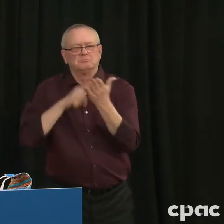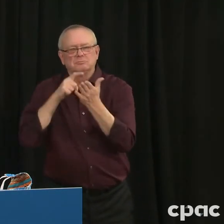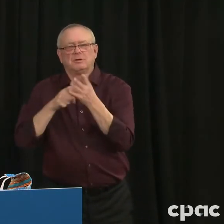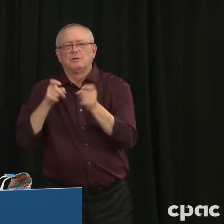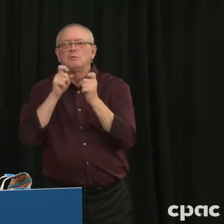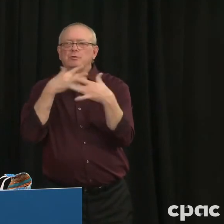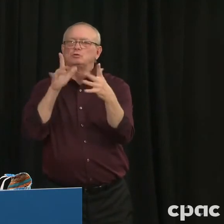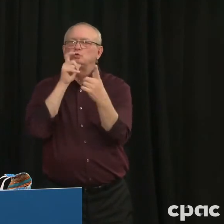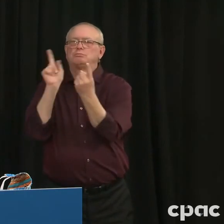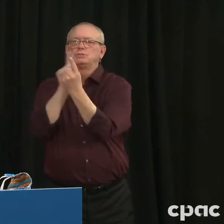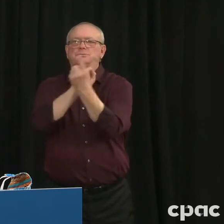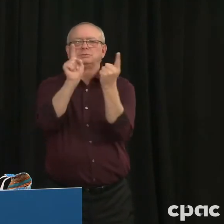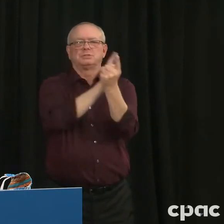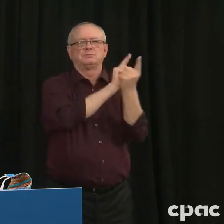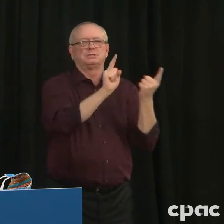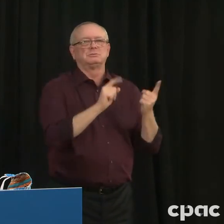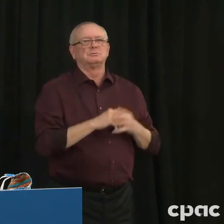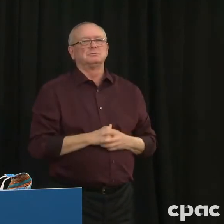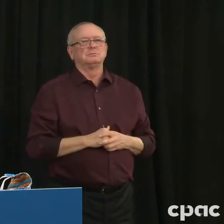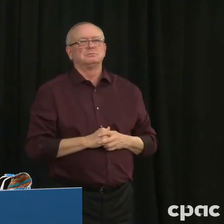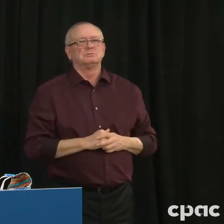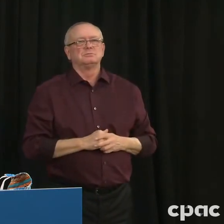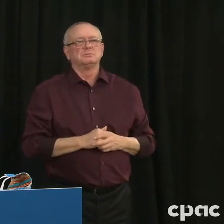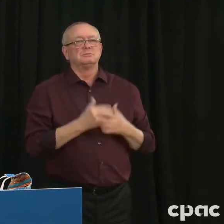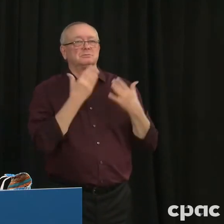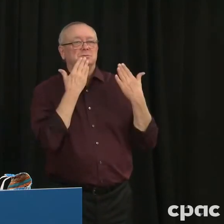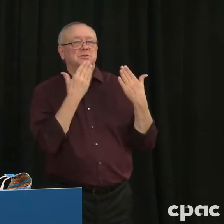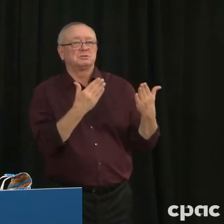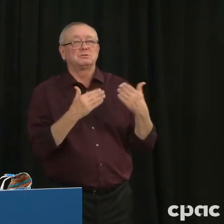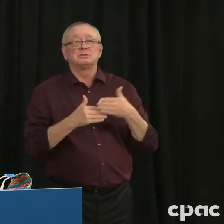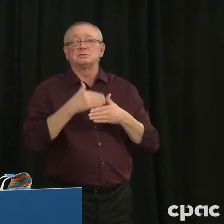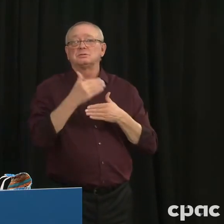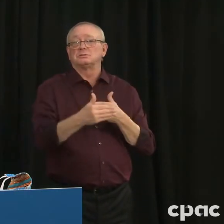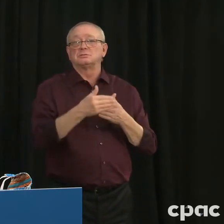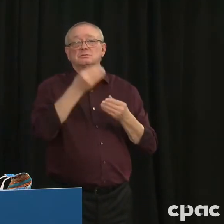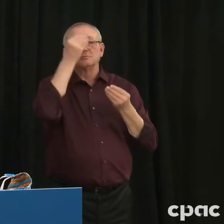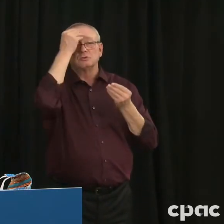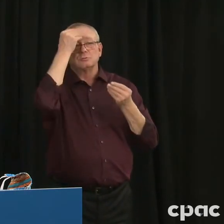provide another update on Thursday afternoon. As Dr. Hinshaw mentioned, the